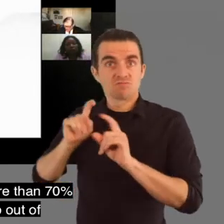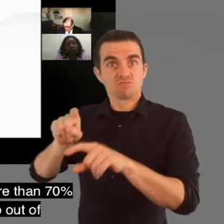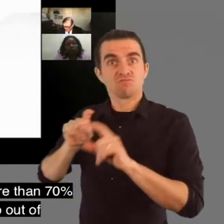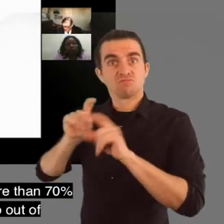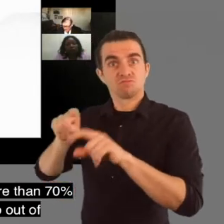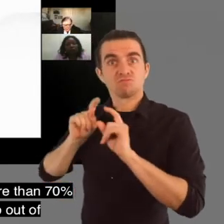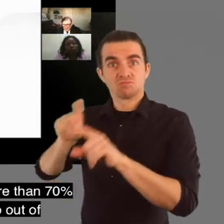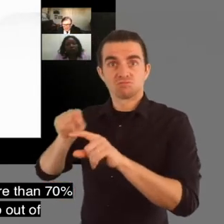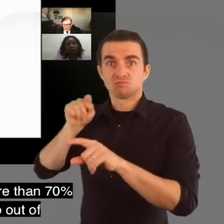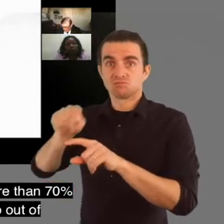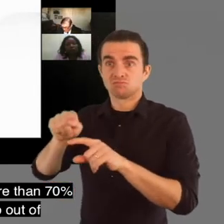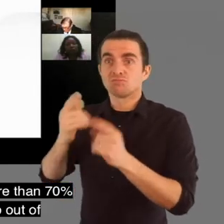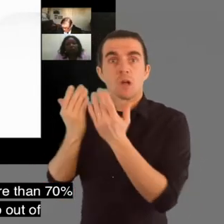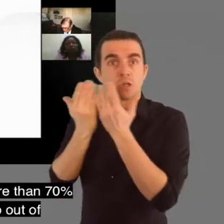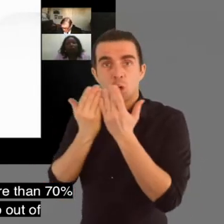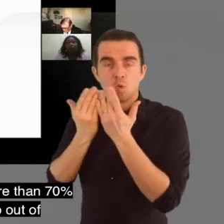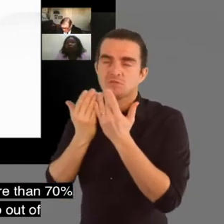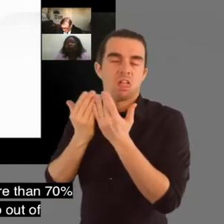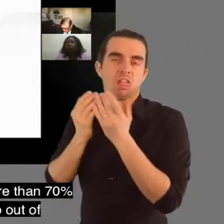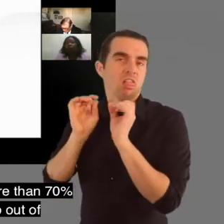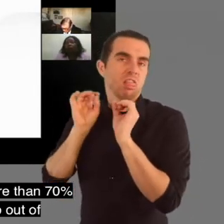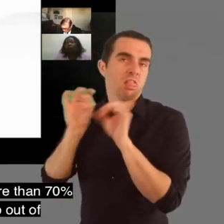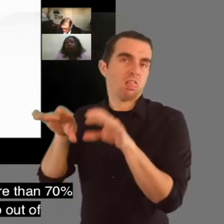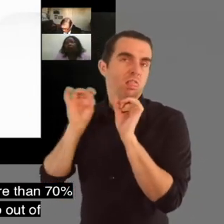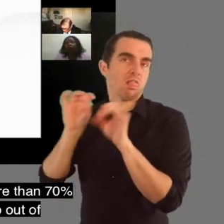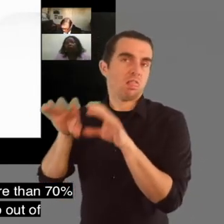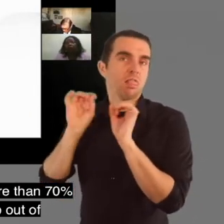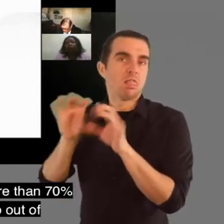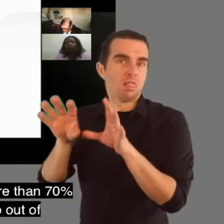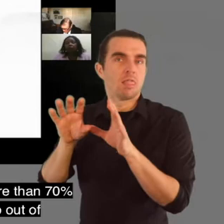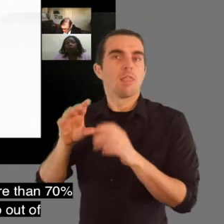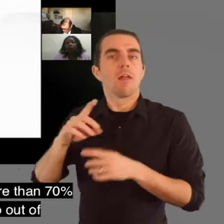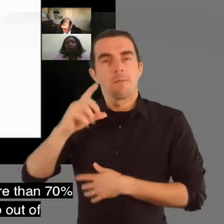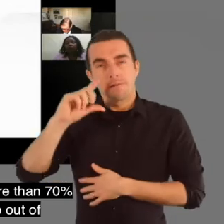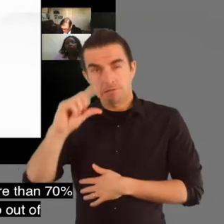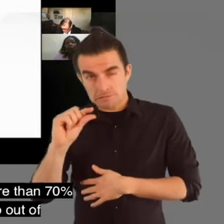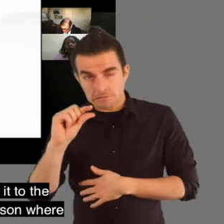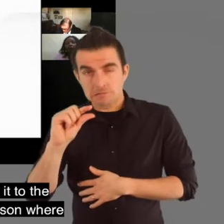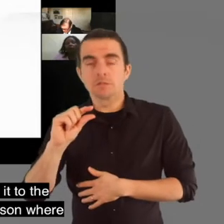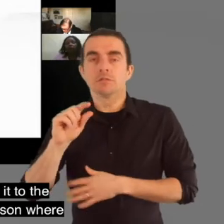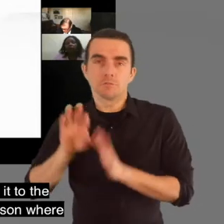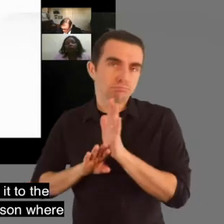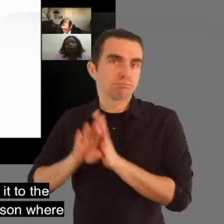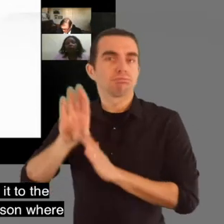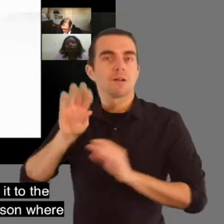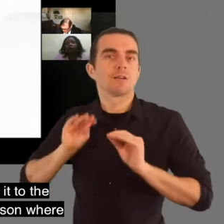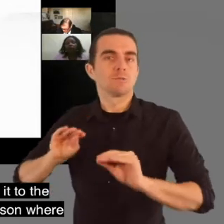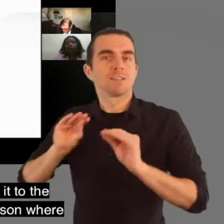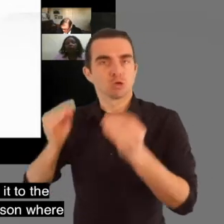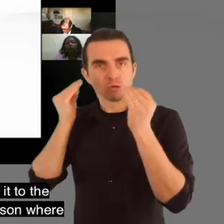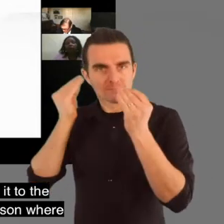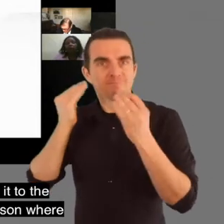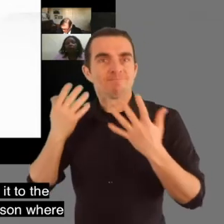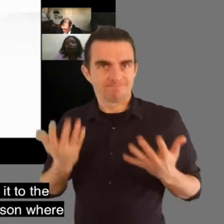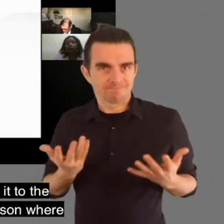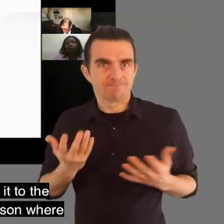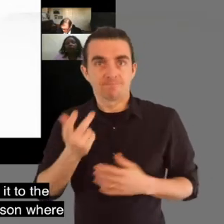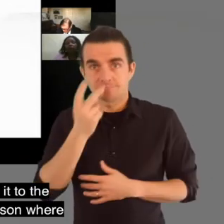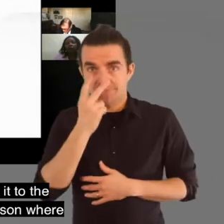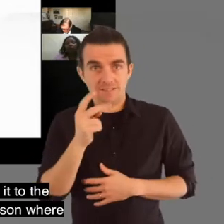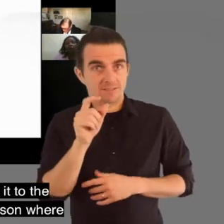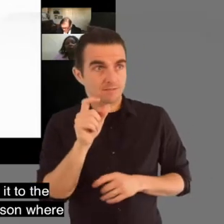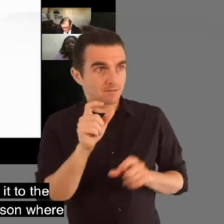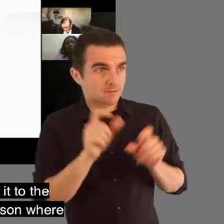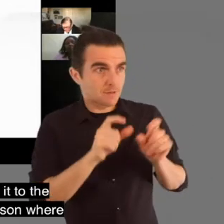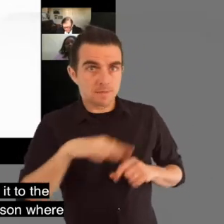that more than 70% of children with disability drop out of school, and very few could make out to the higher education. So